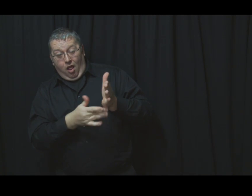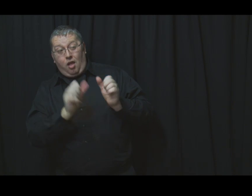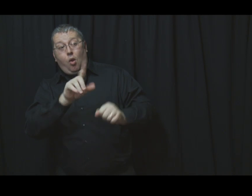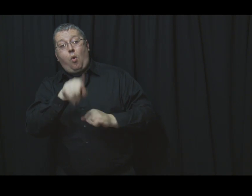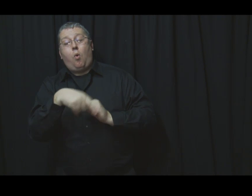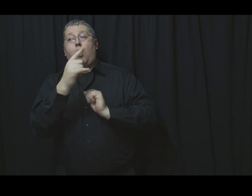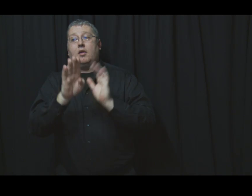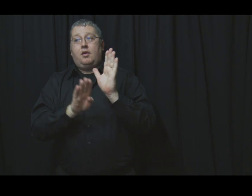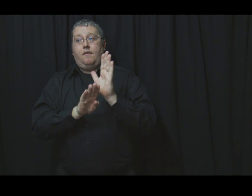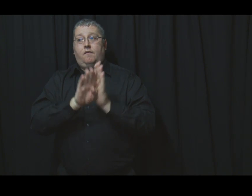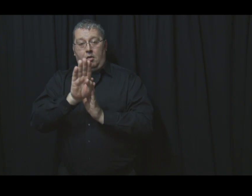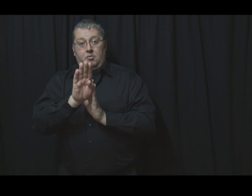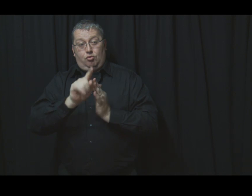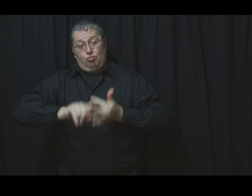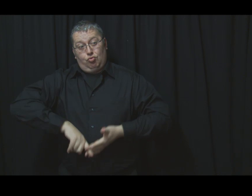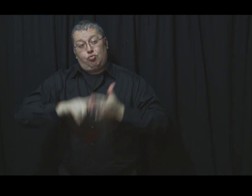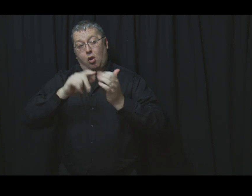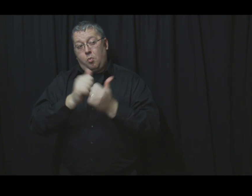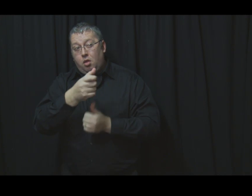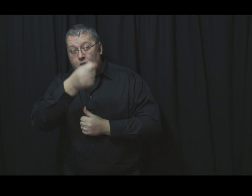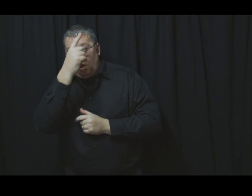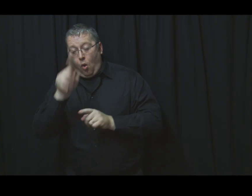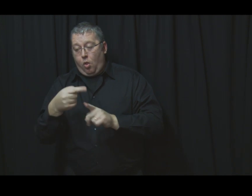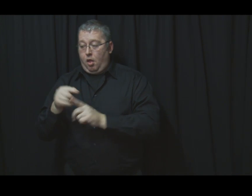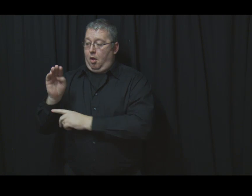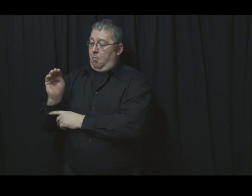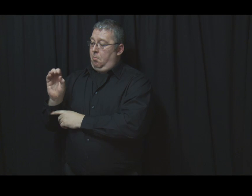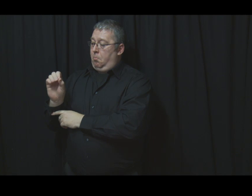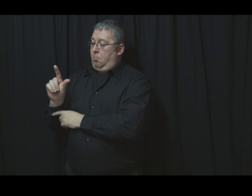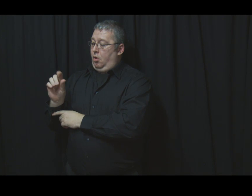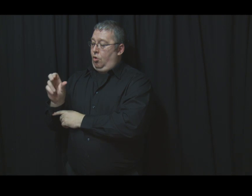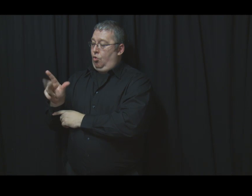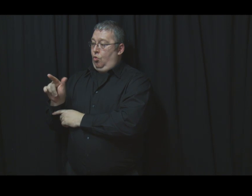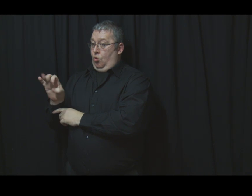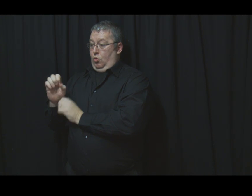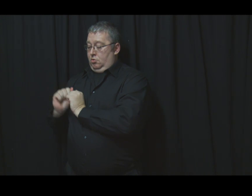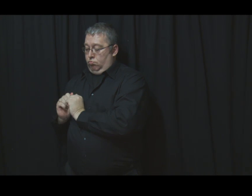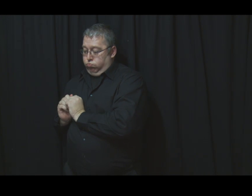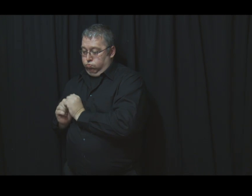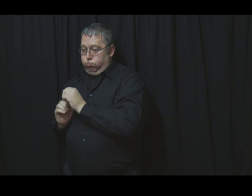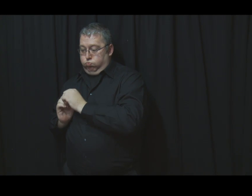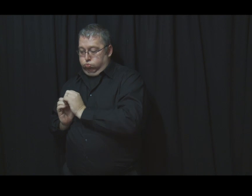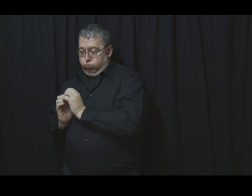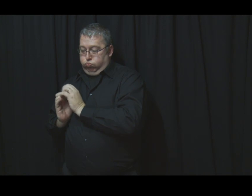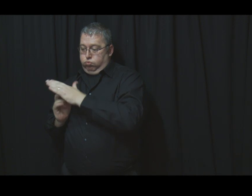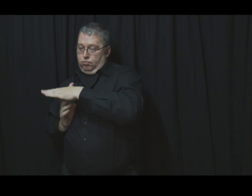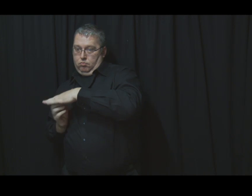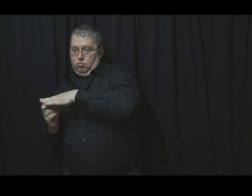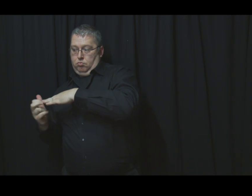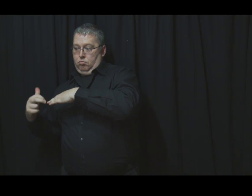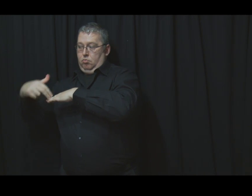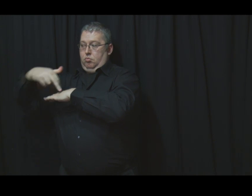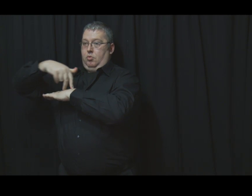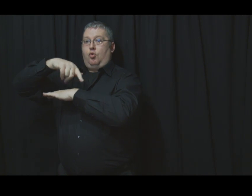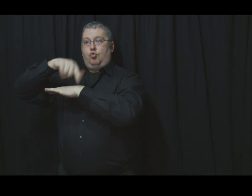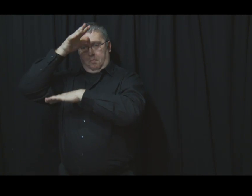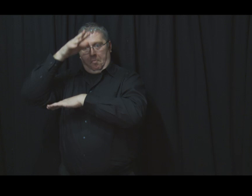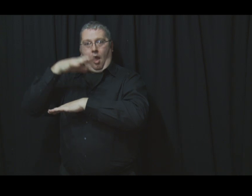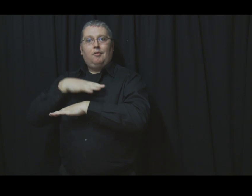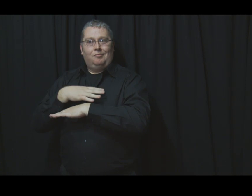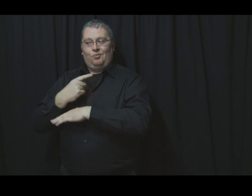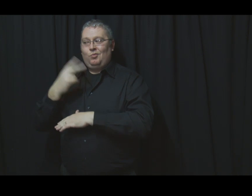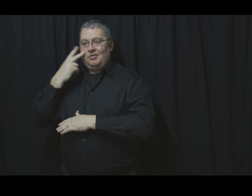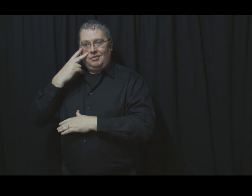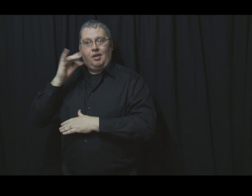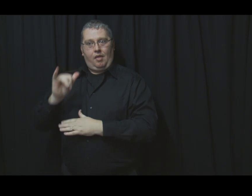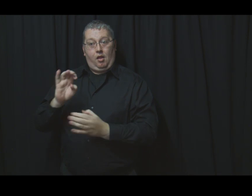developed starting with a belief in molecules to man evolution? Now, here's another important fact. Creationists and